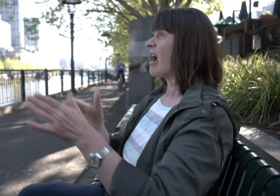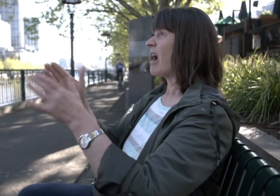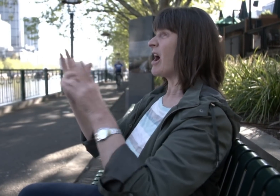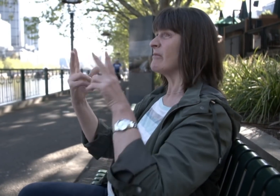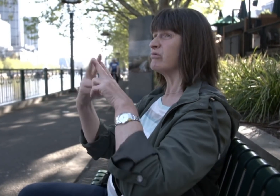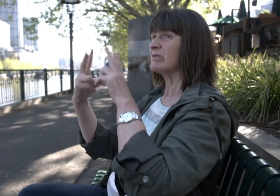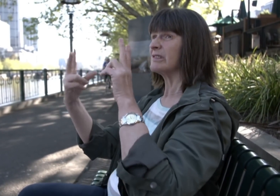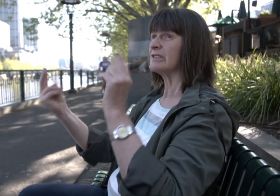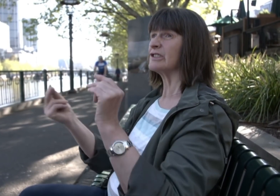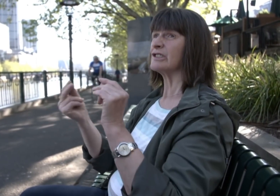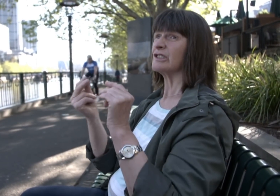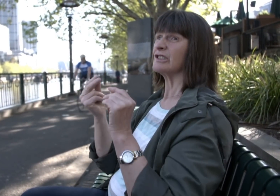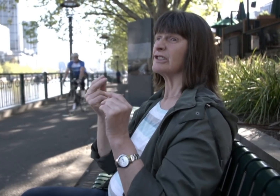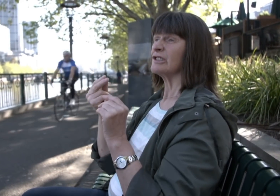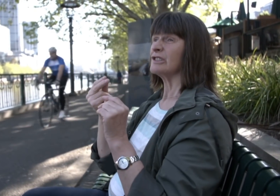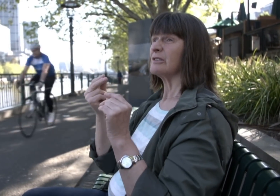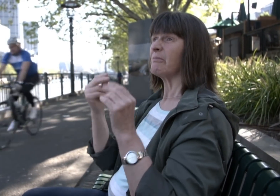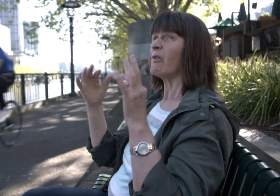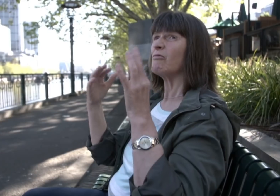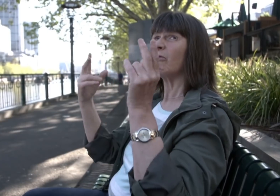remember the river, the bridge,